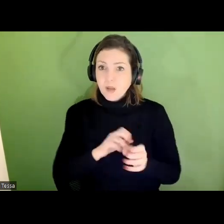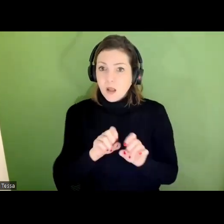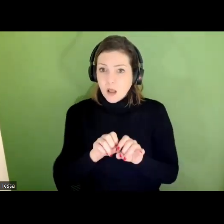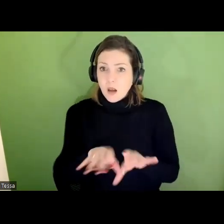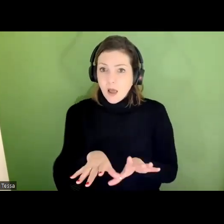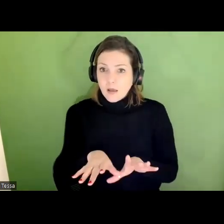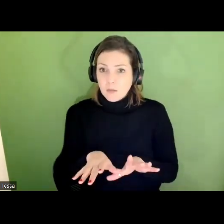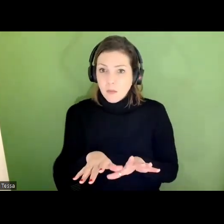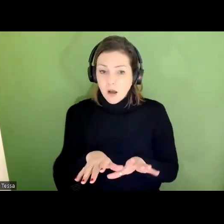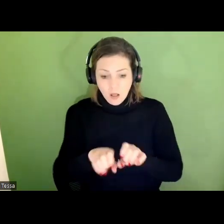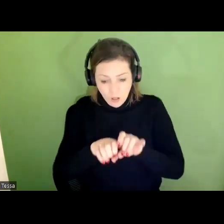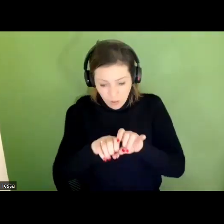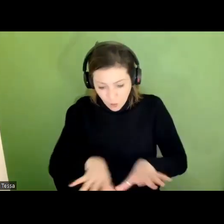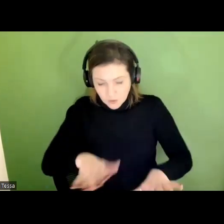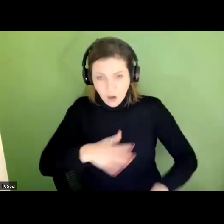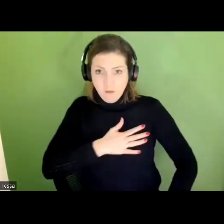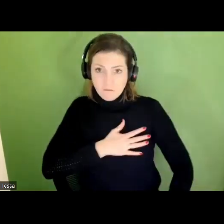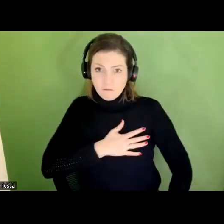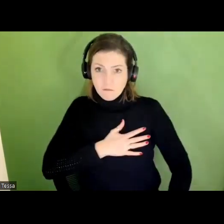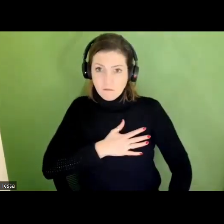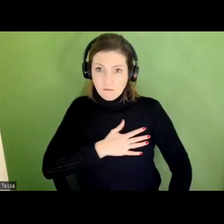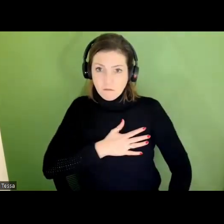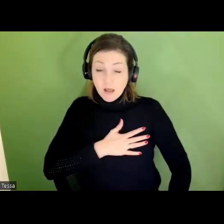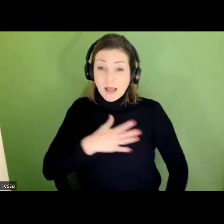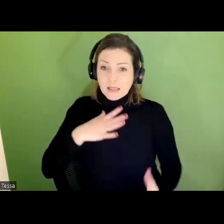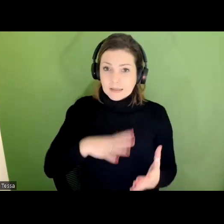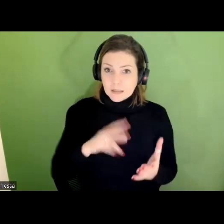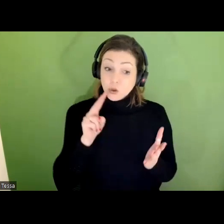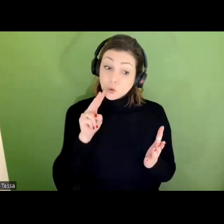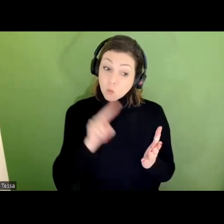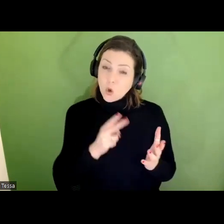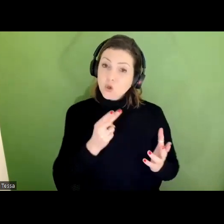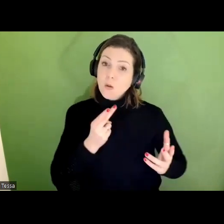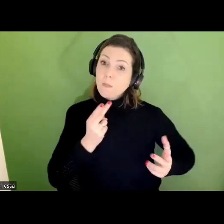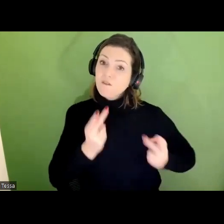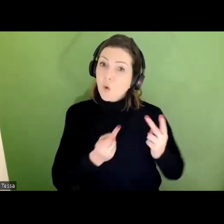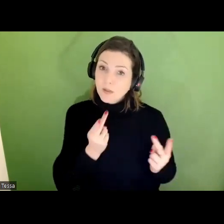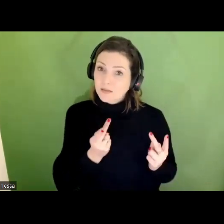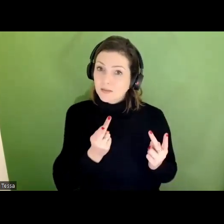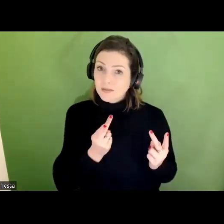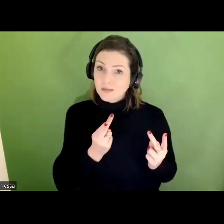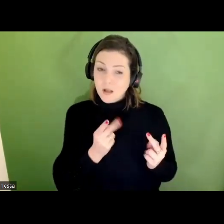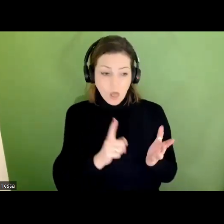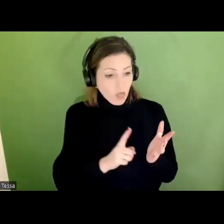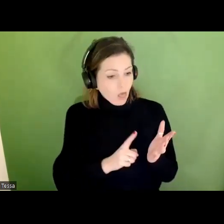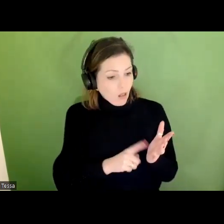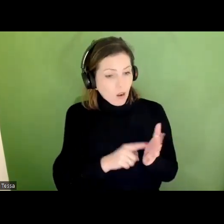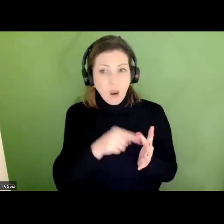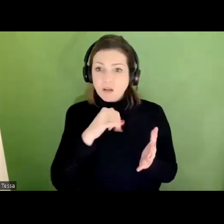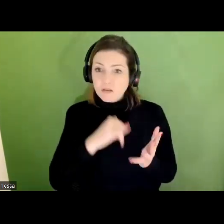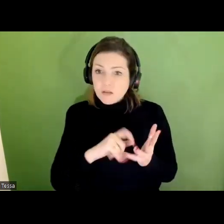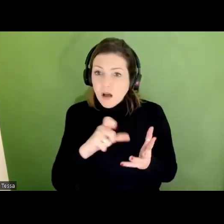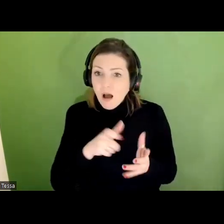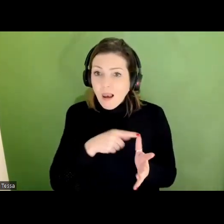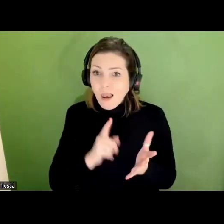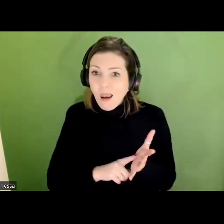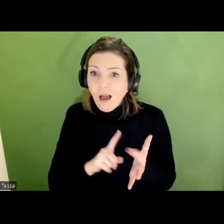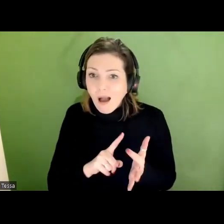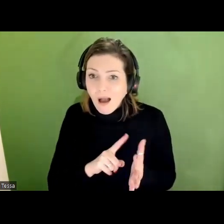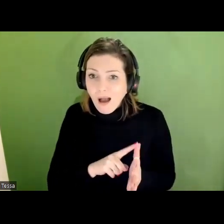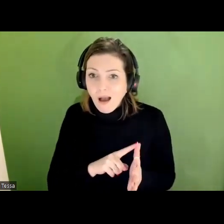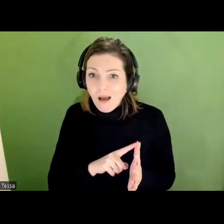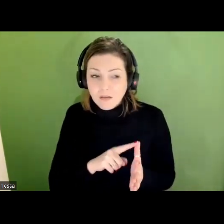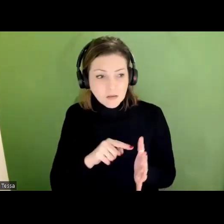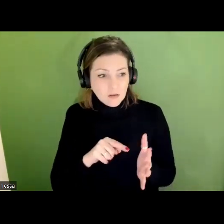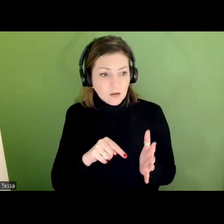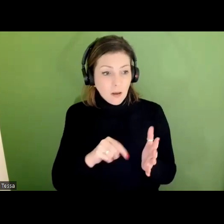love. I need to watch performances at the Scala, the Met in New York, and my